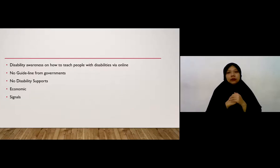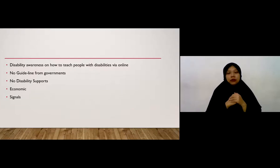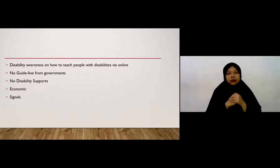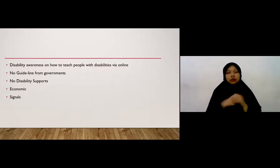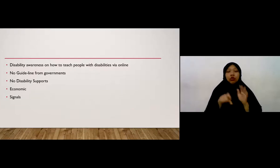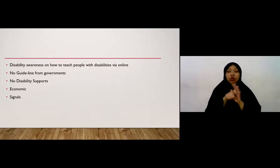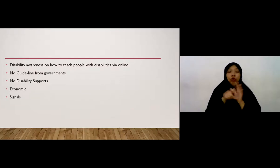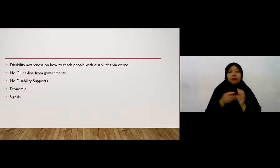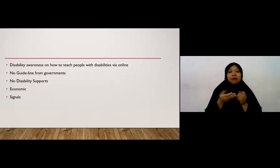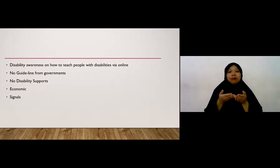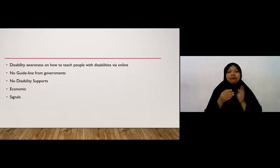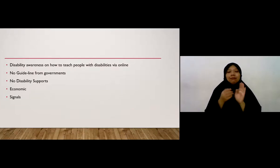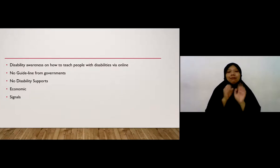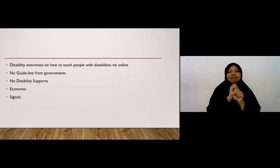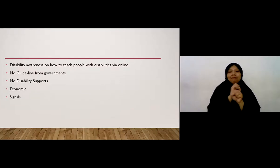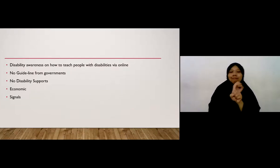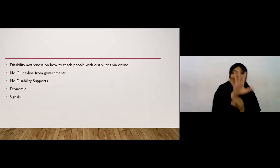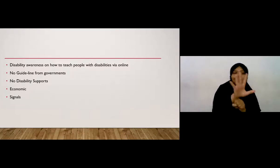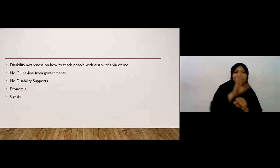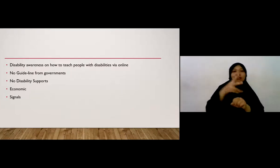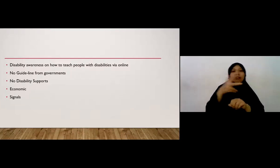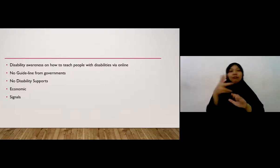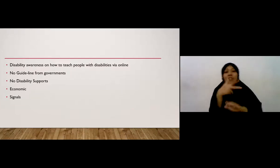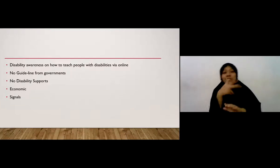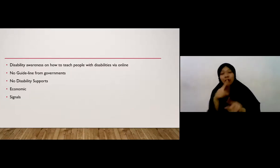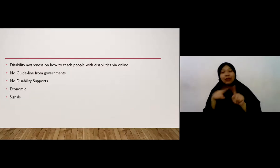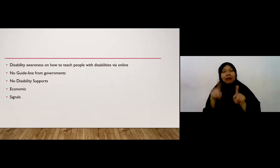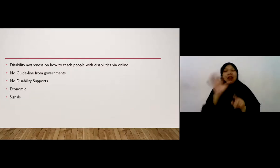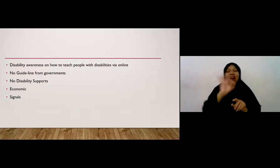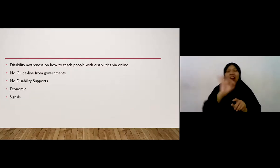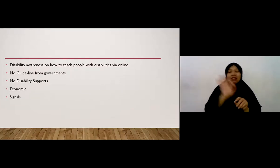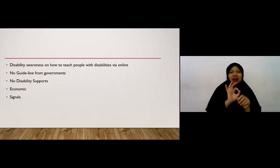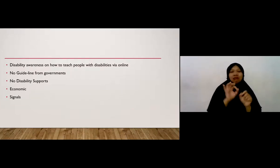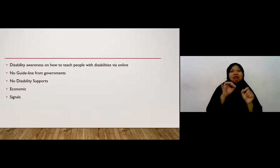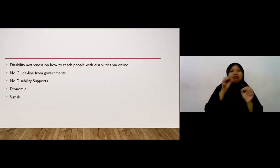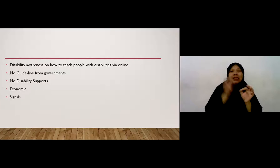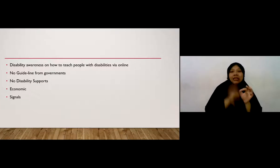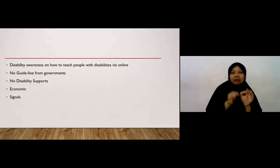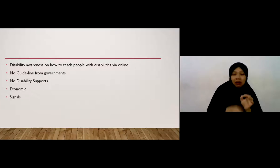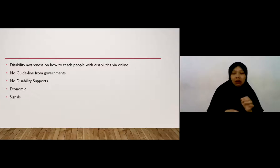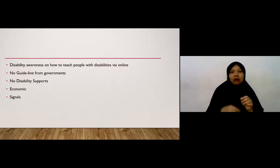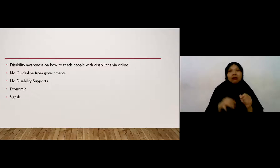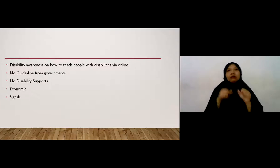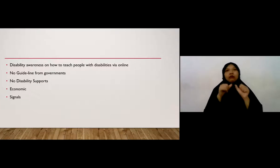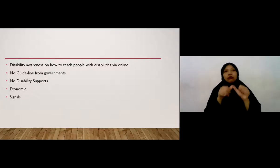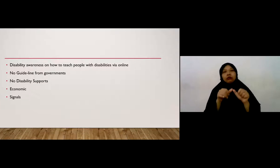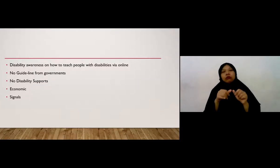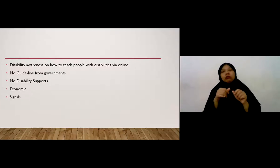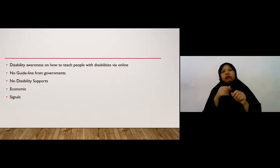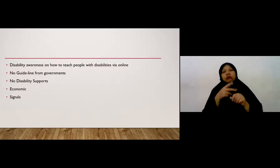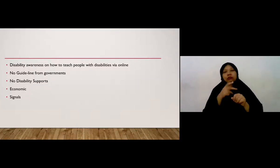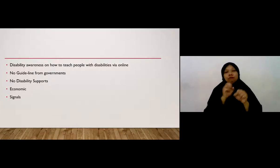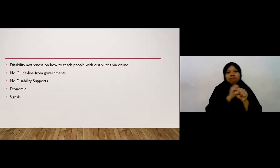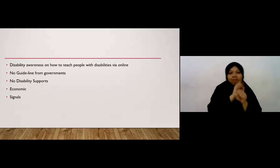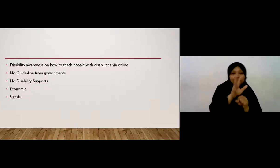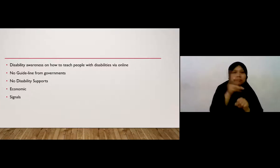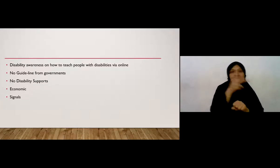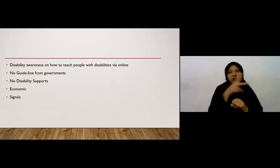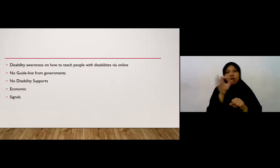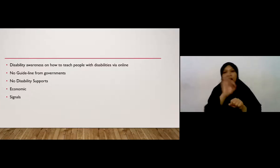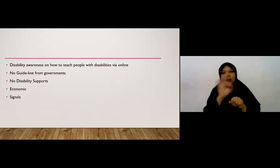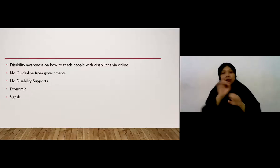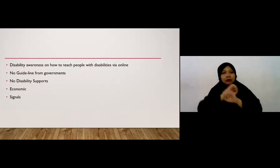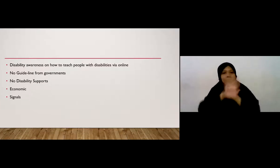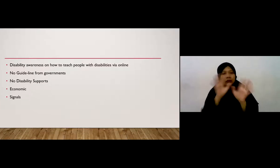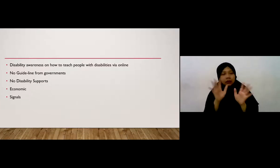captioning, sometimes they give a material in picture or without narration, so sometimes they talk too fast and